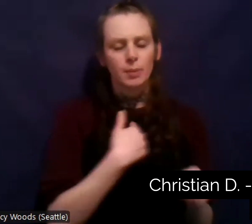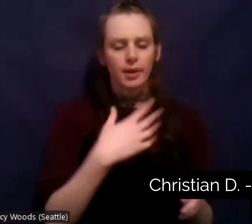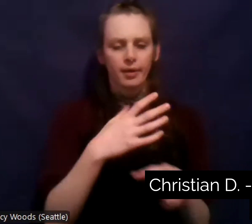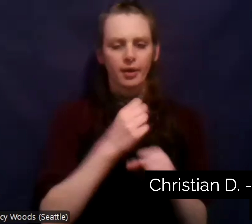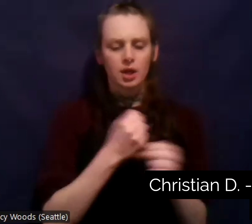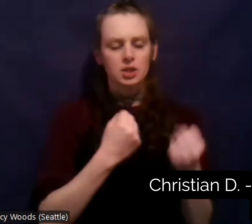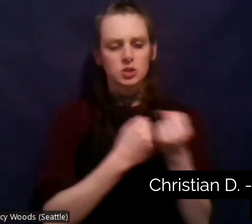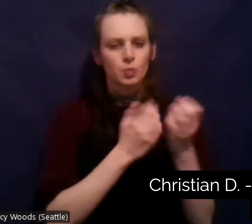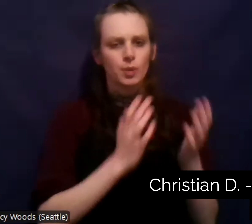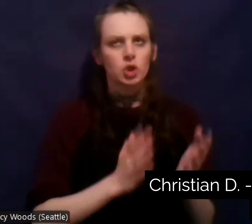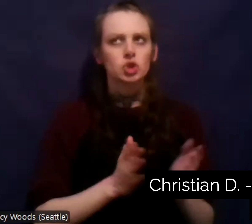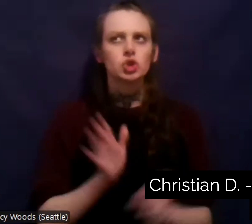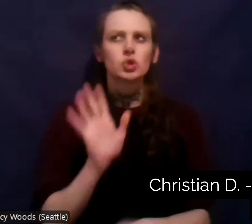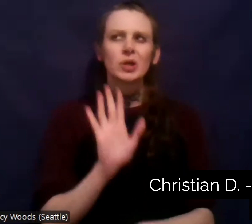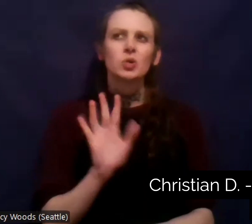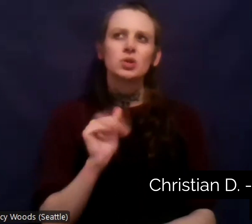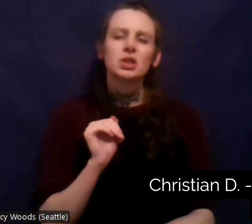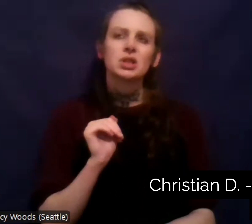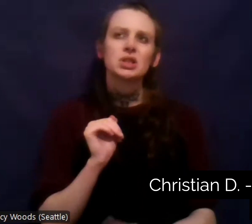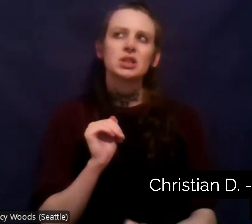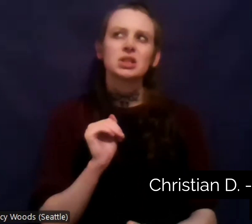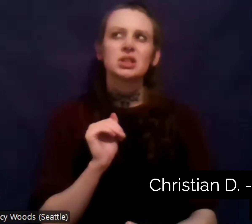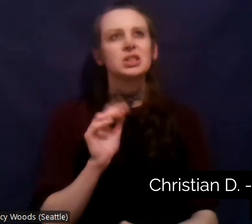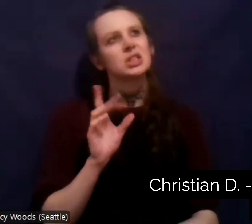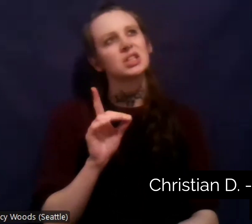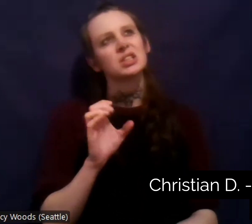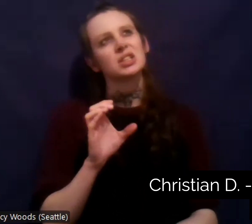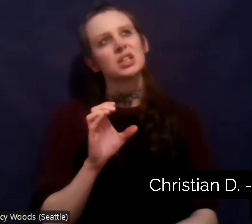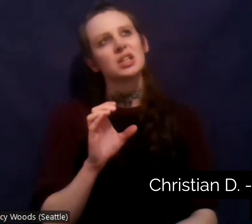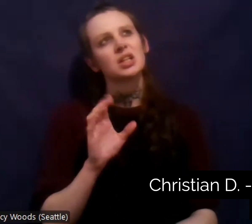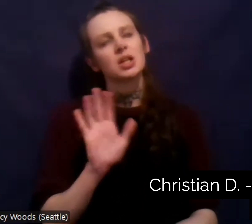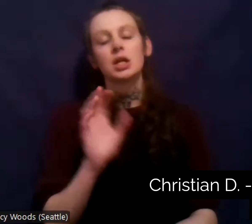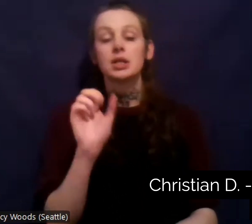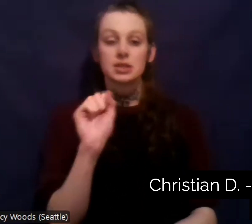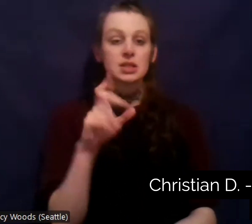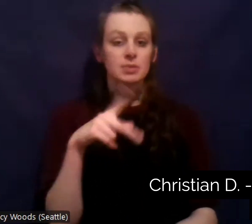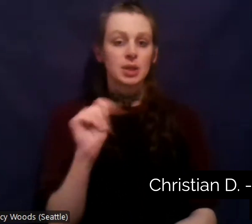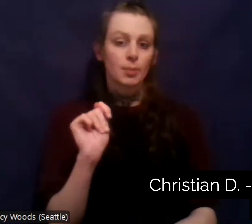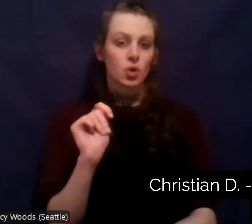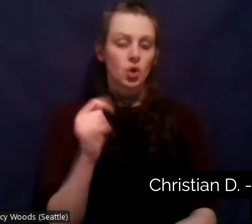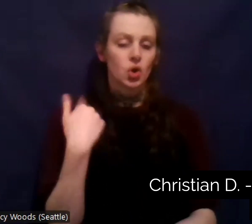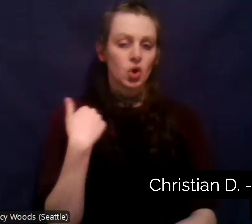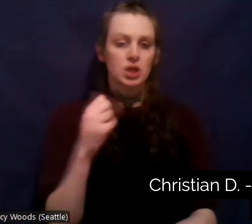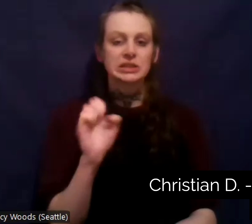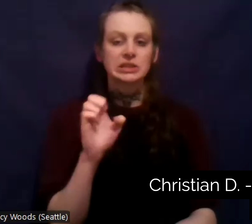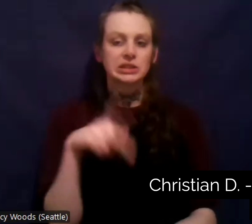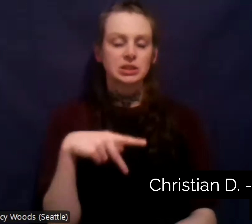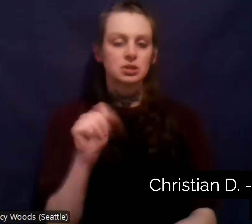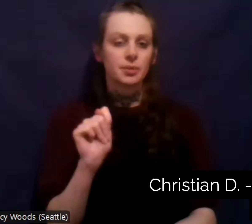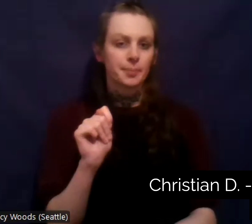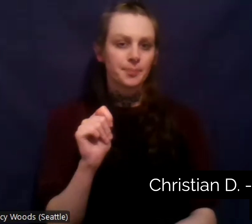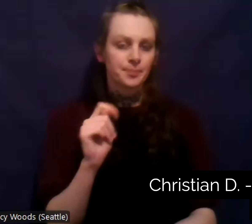around um December no around September, and